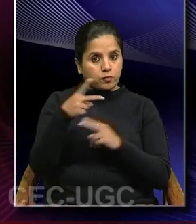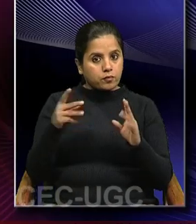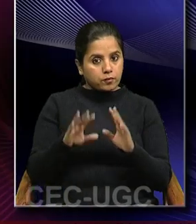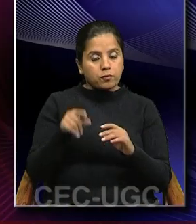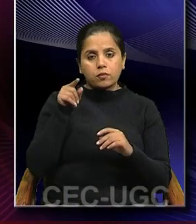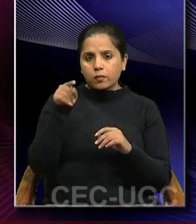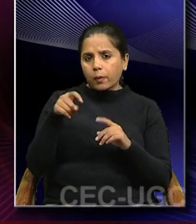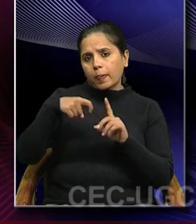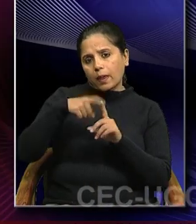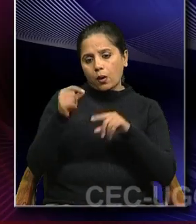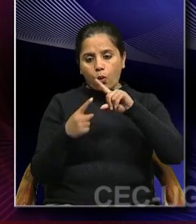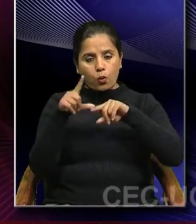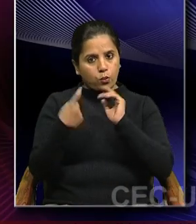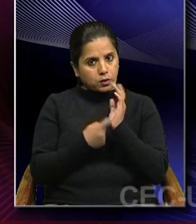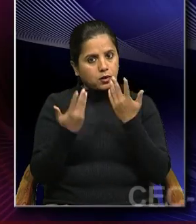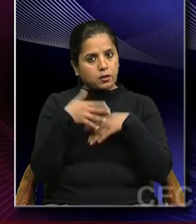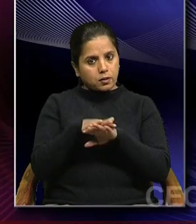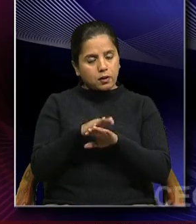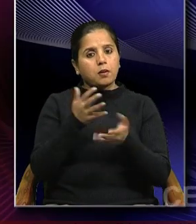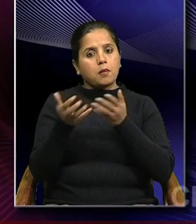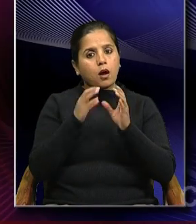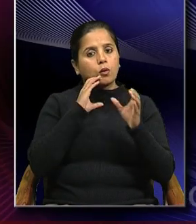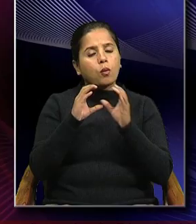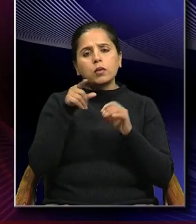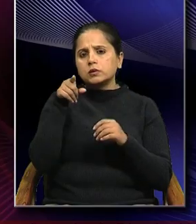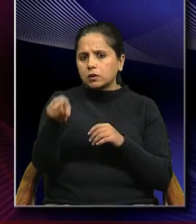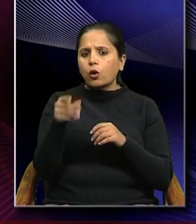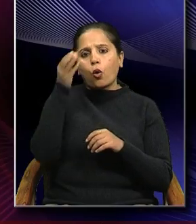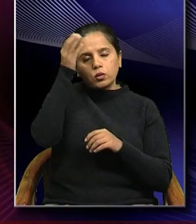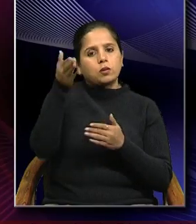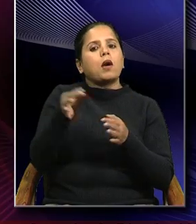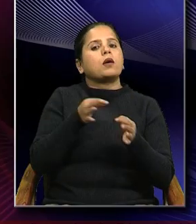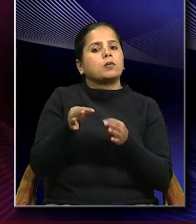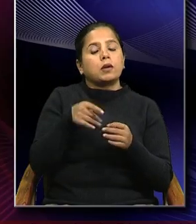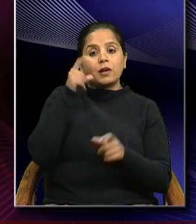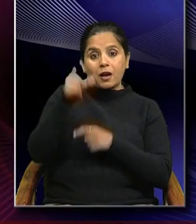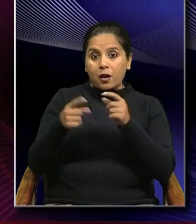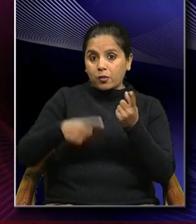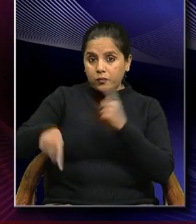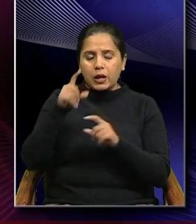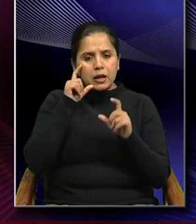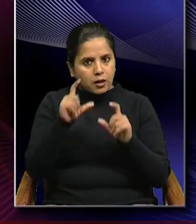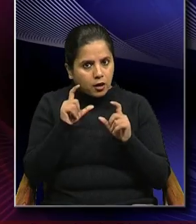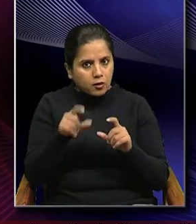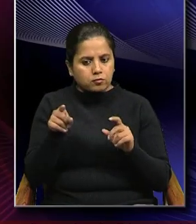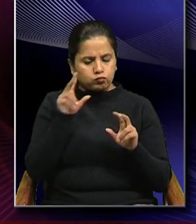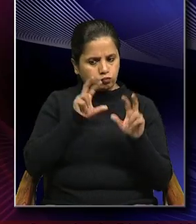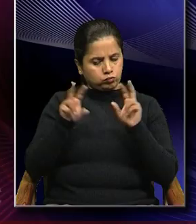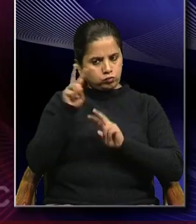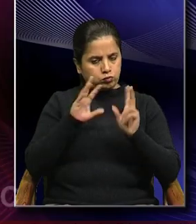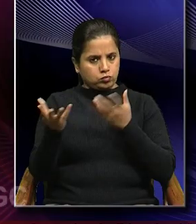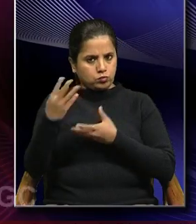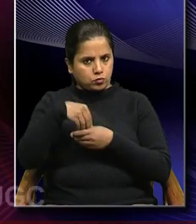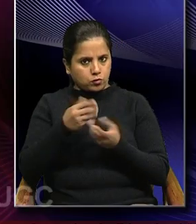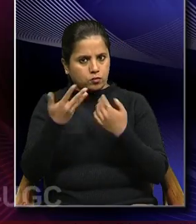Kotler defines integrated marketing communication as a concept under which a company is carefully or vigilantly integrating